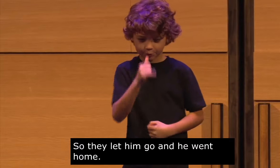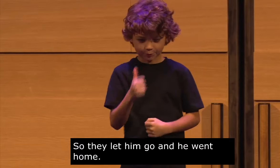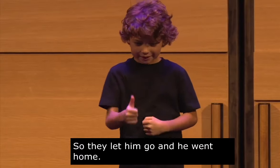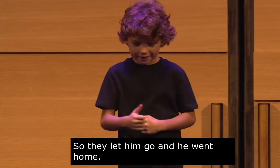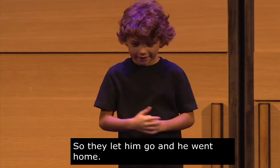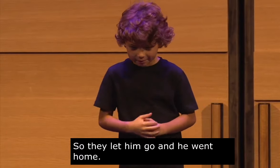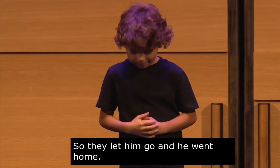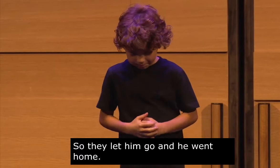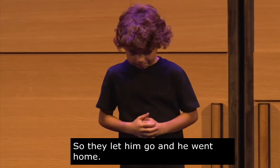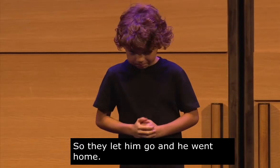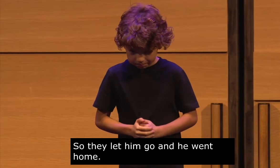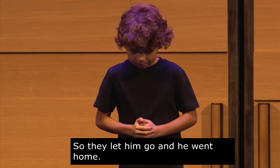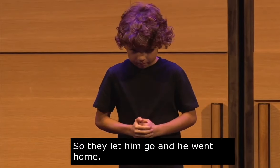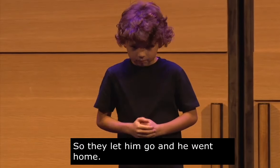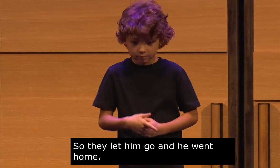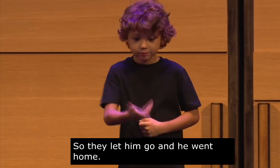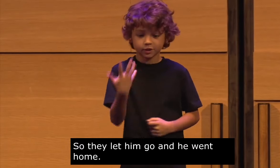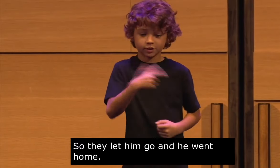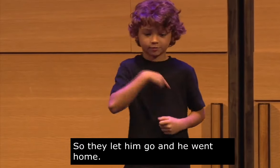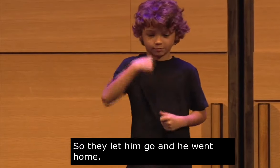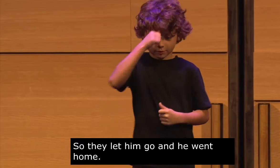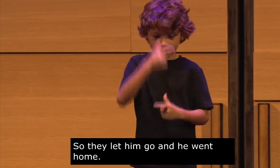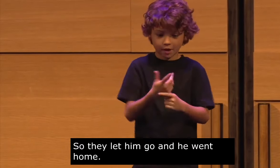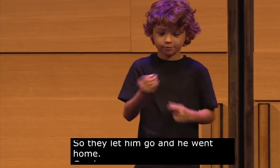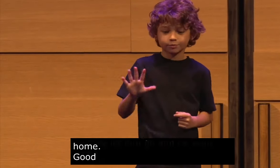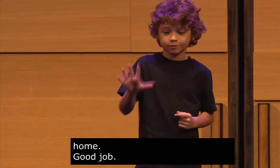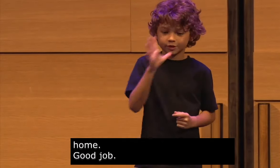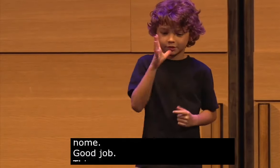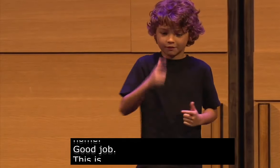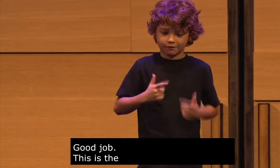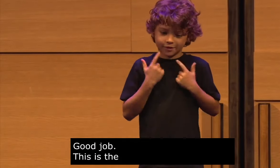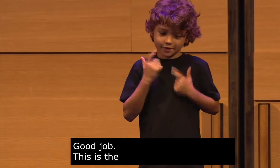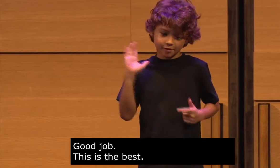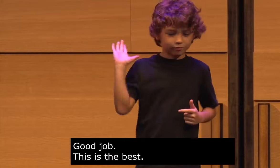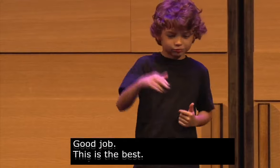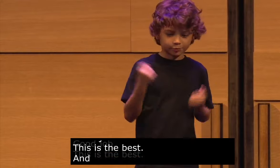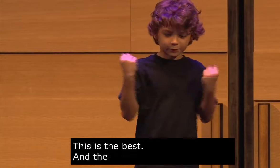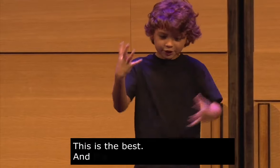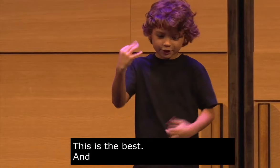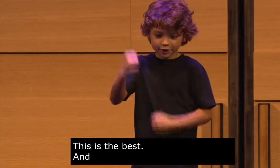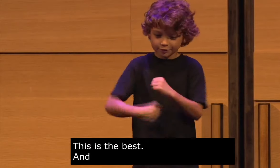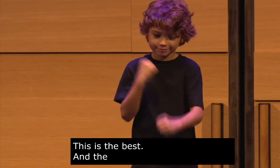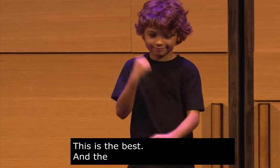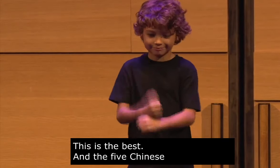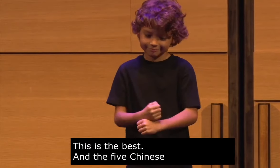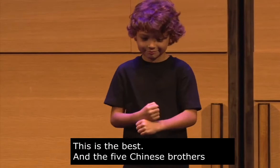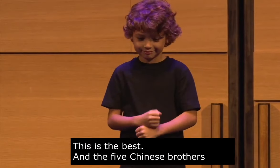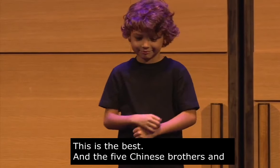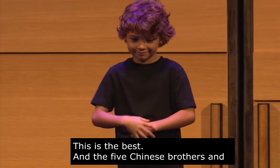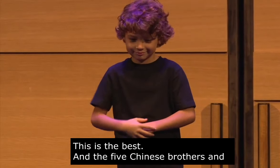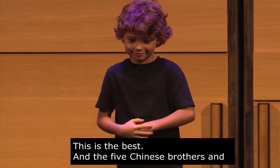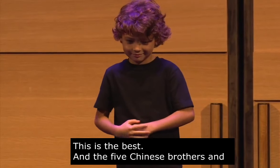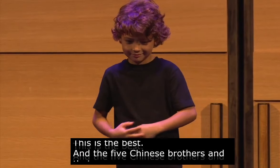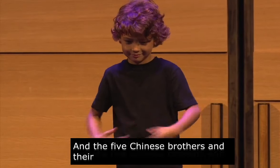Whew, good job, this is the best. And the five Chinese brothers and their mother all lived happily together for many